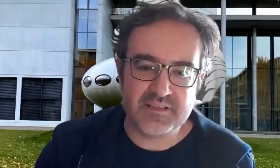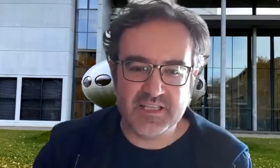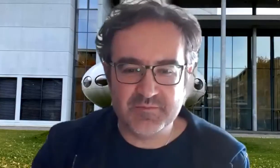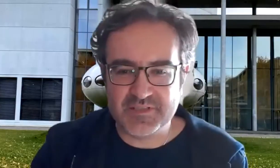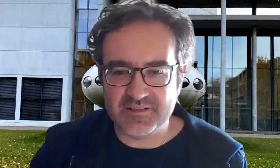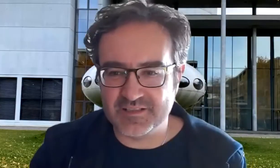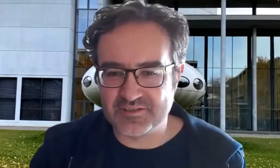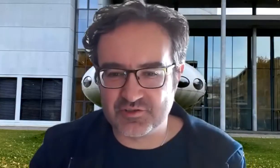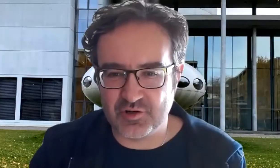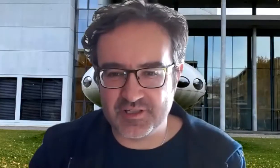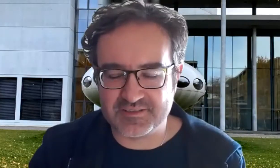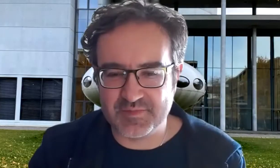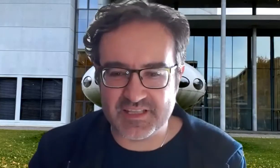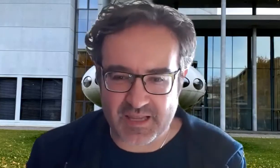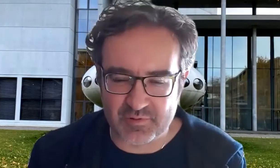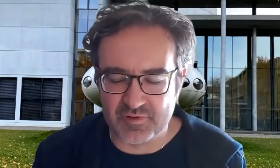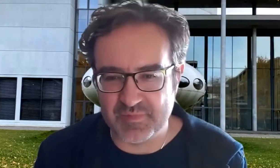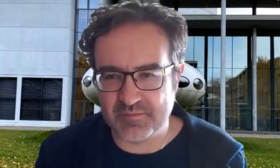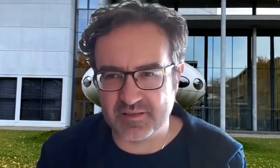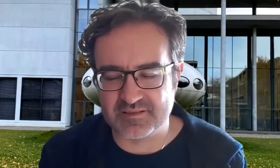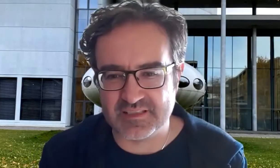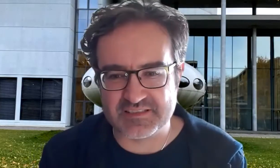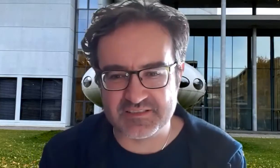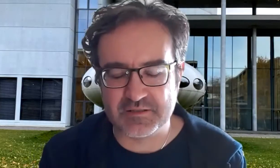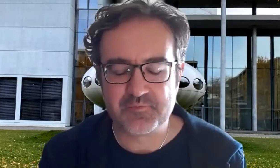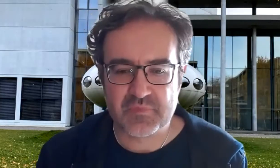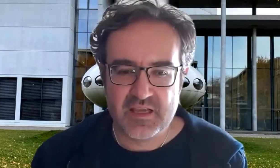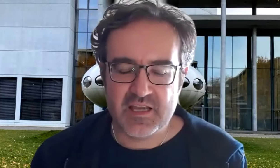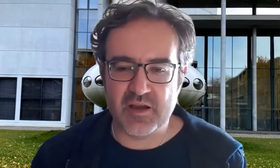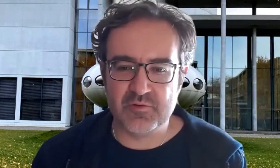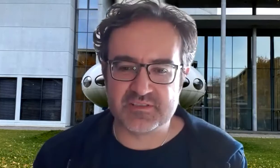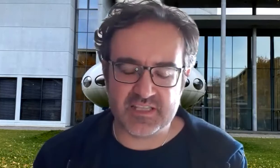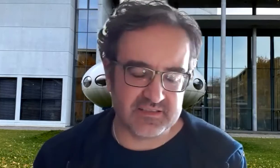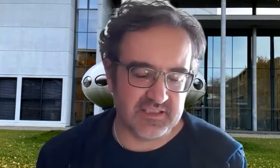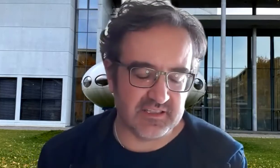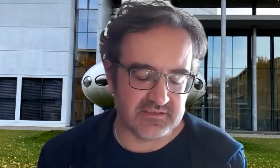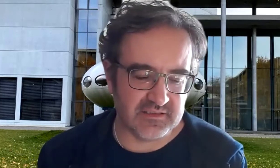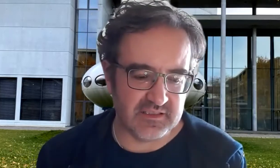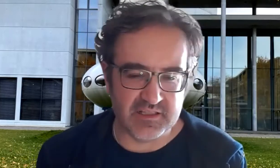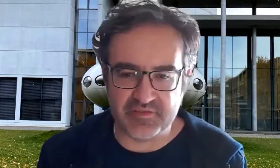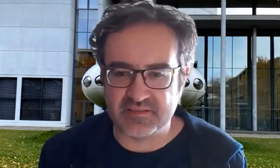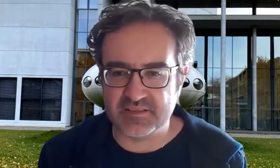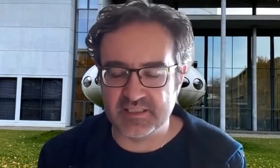Let me tell a story, something that happened with me about last year. I was at an event in